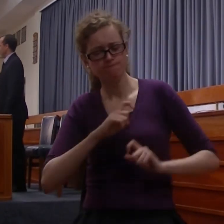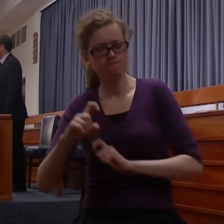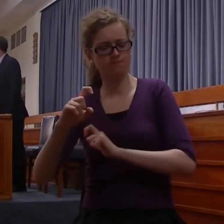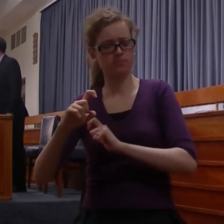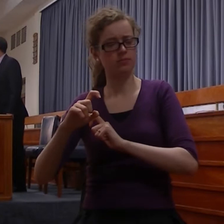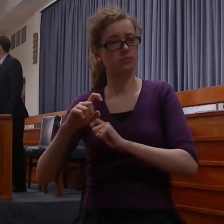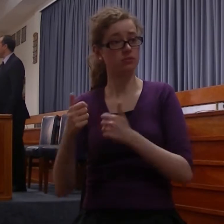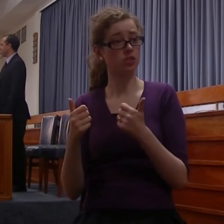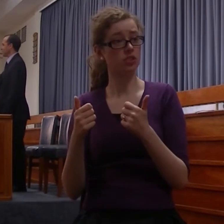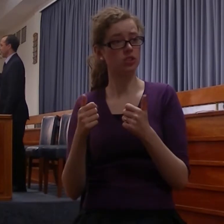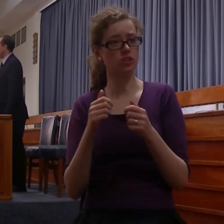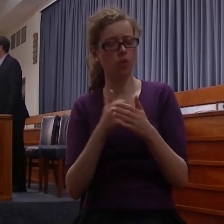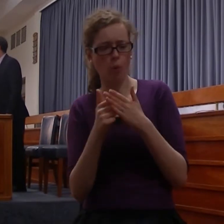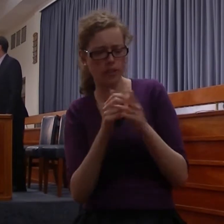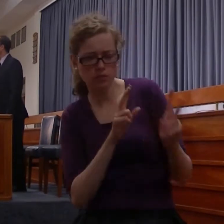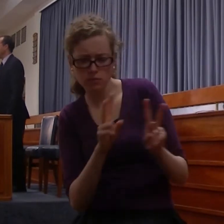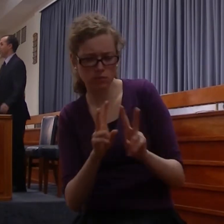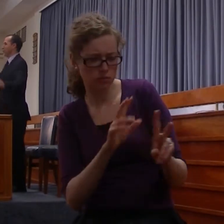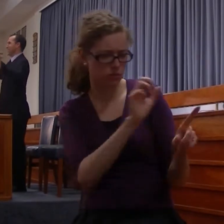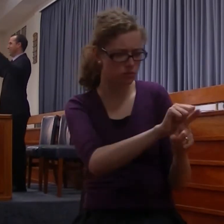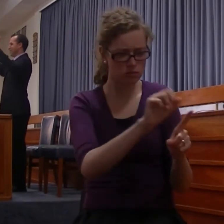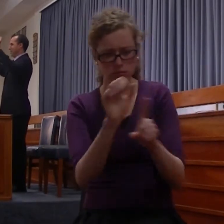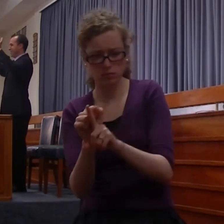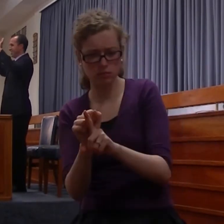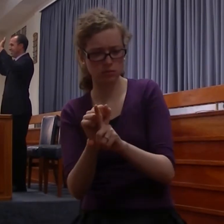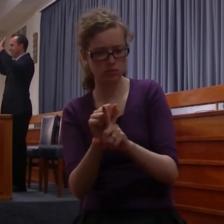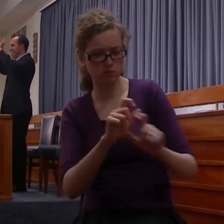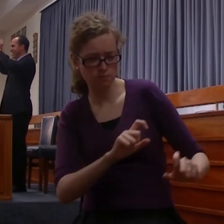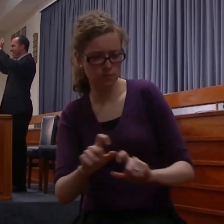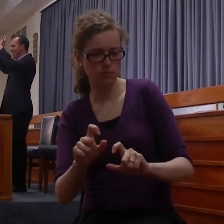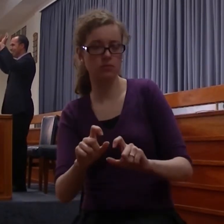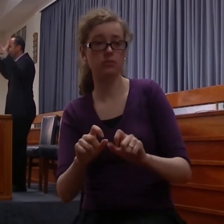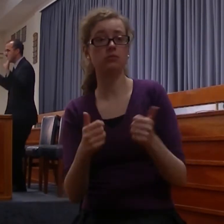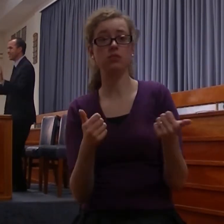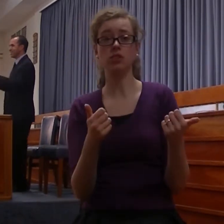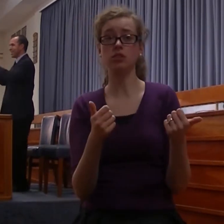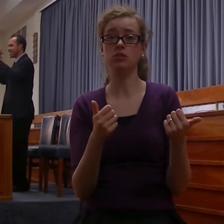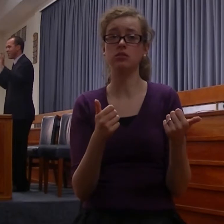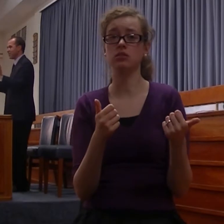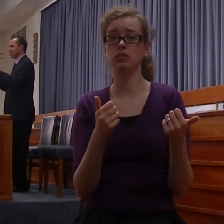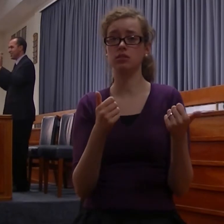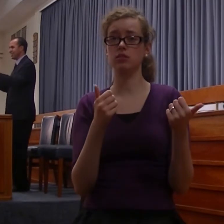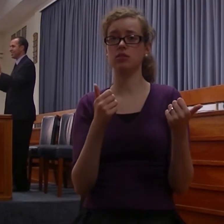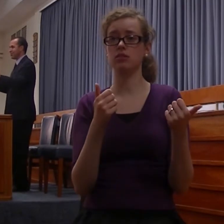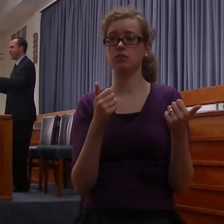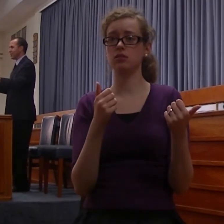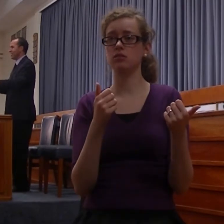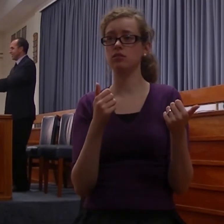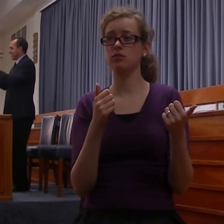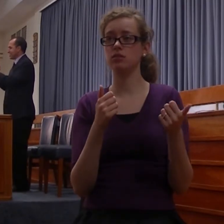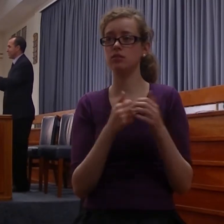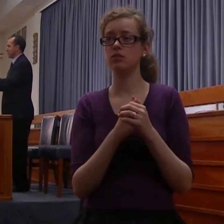a working church, an enduring church, a discerning church, a vigilant church, a